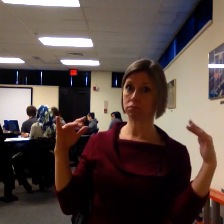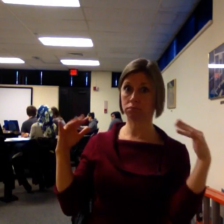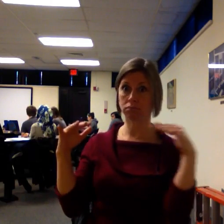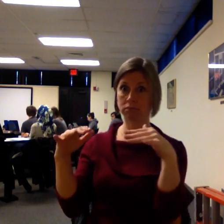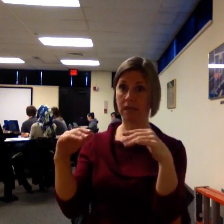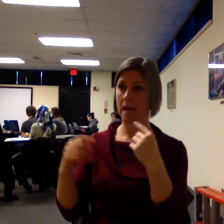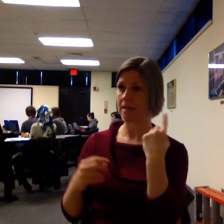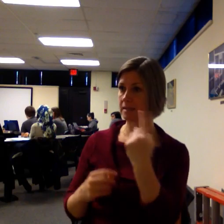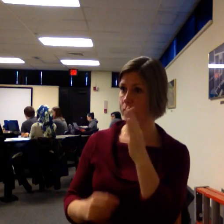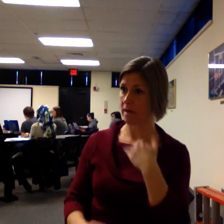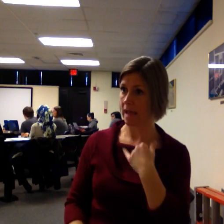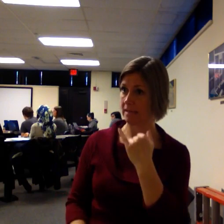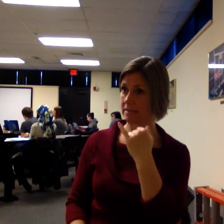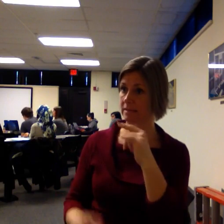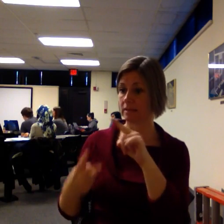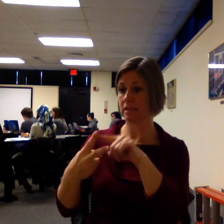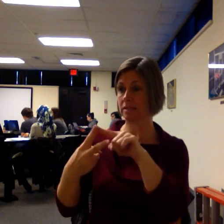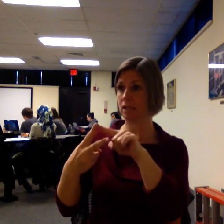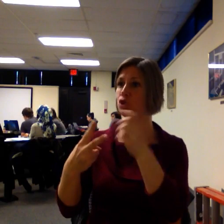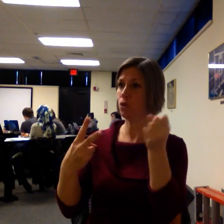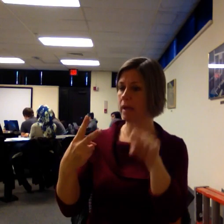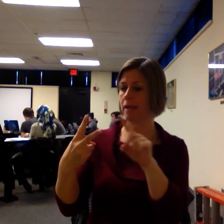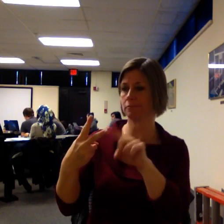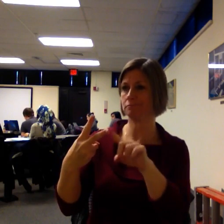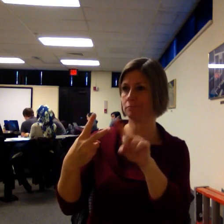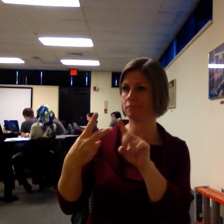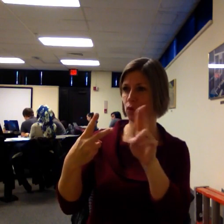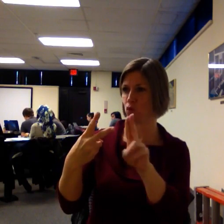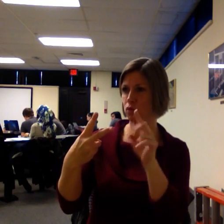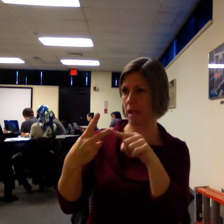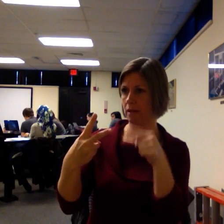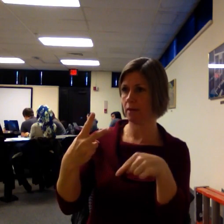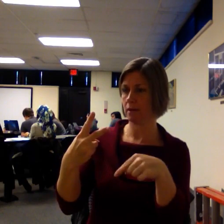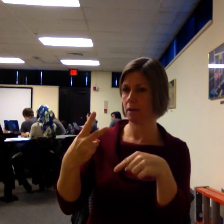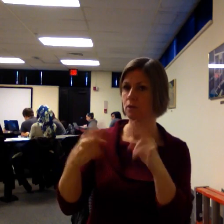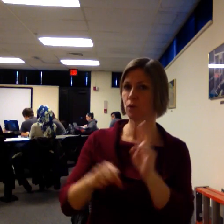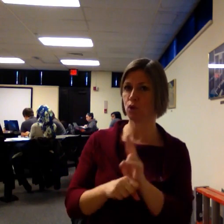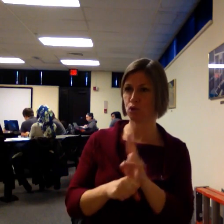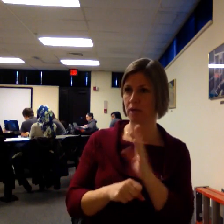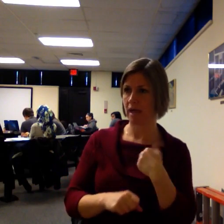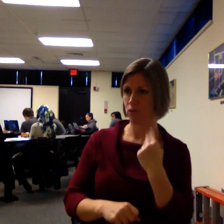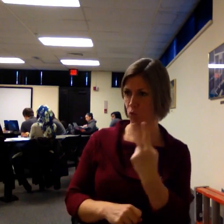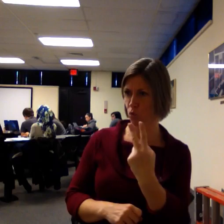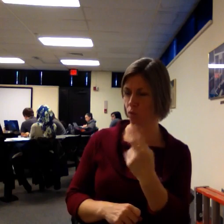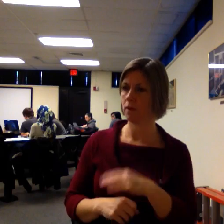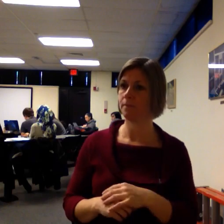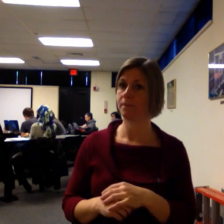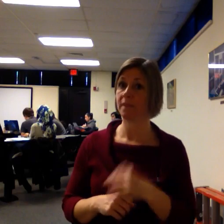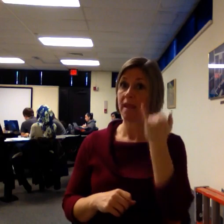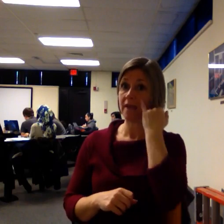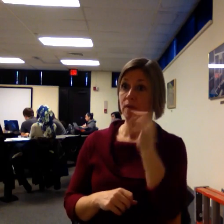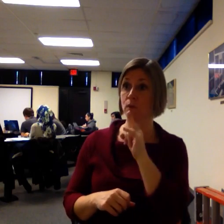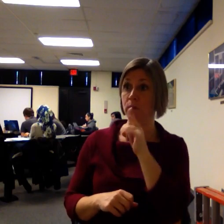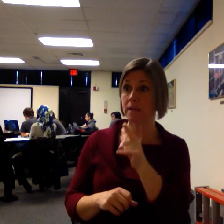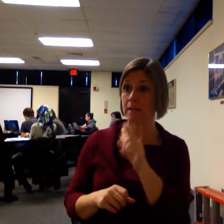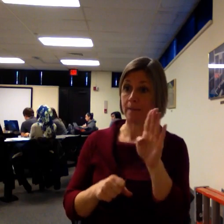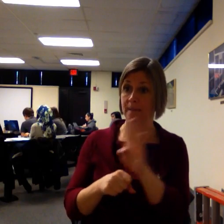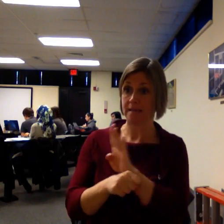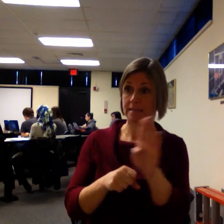has it, then you have another option without having to wait. So they usually have two. If it really gets busy, I think the librarian sometimes pulls a third